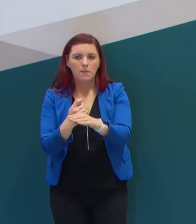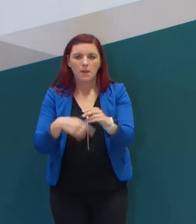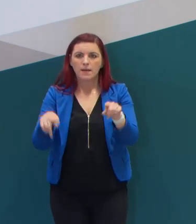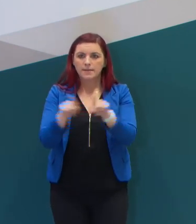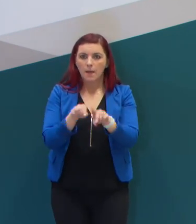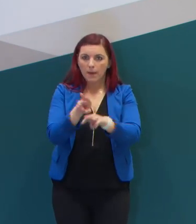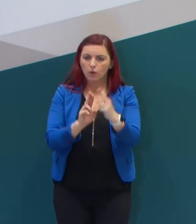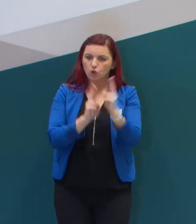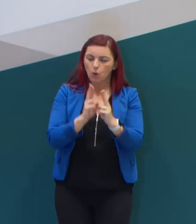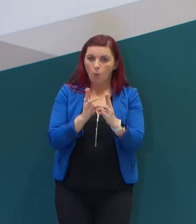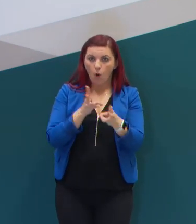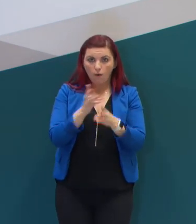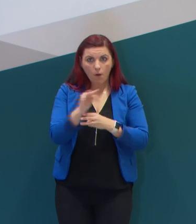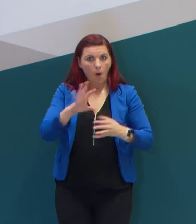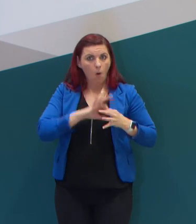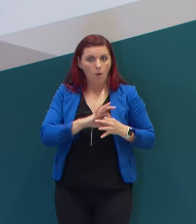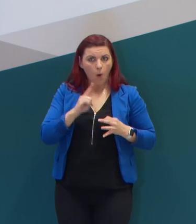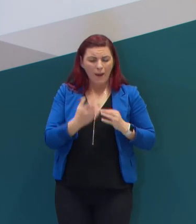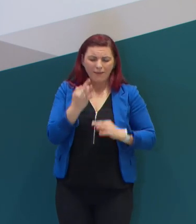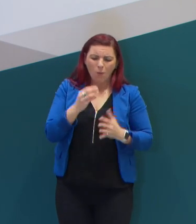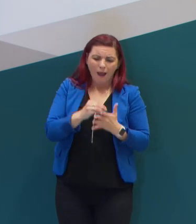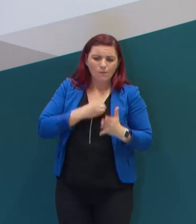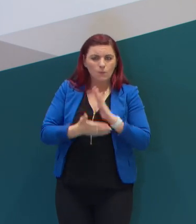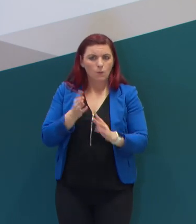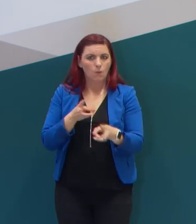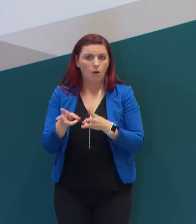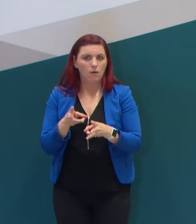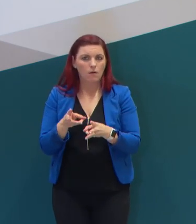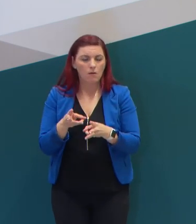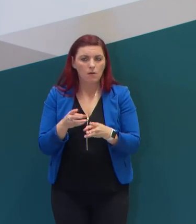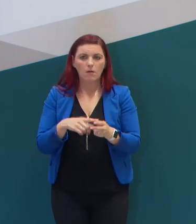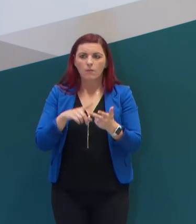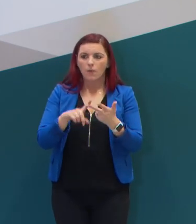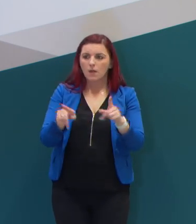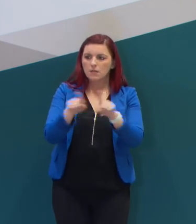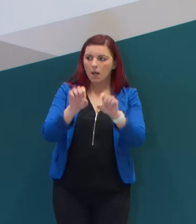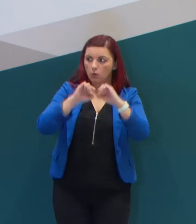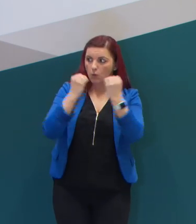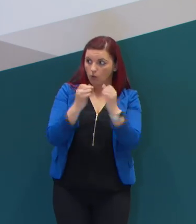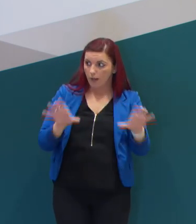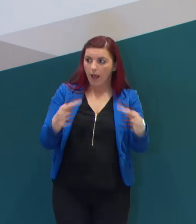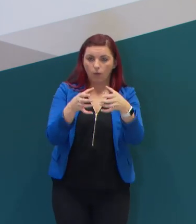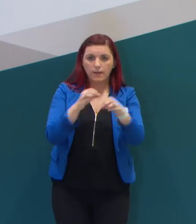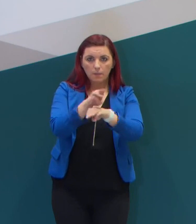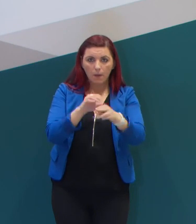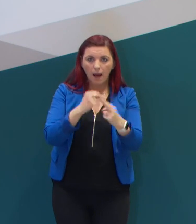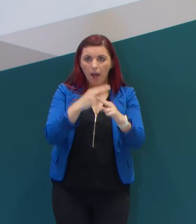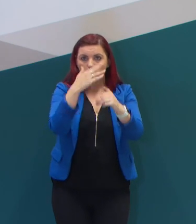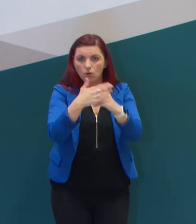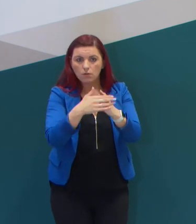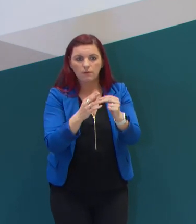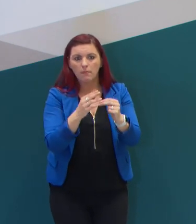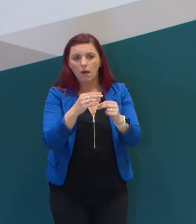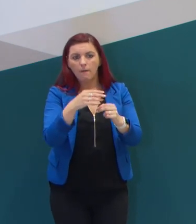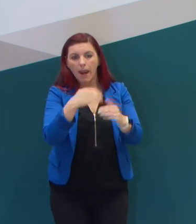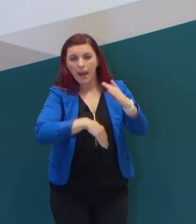unless attendance in the workplace is absolutely essential, that social gatherings of individuals outdoors should be no more than